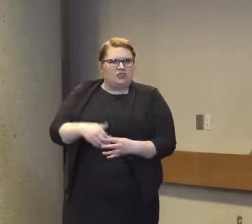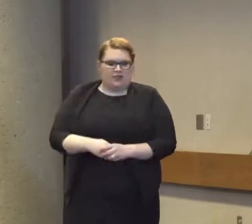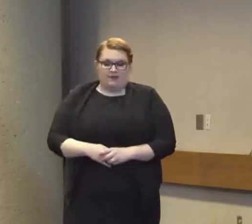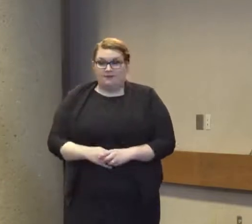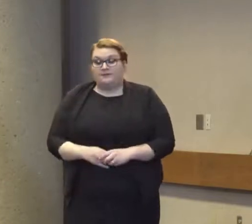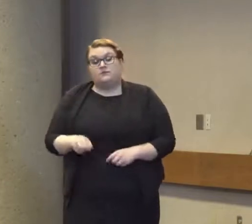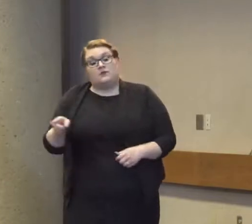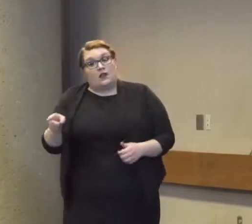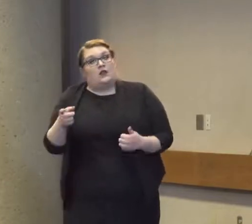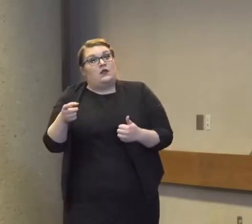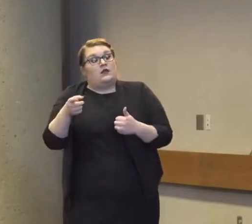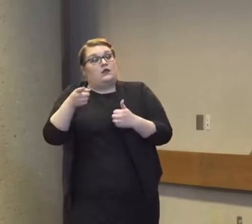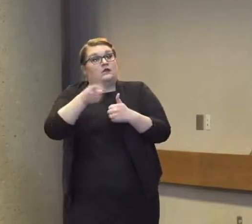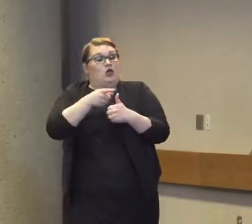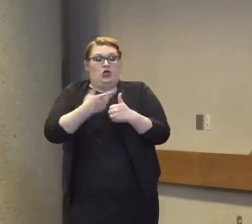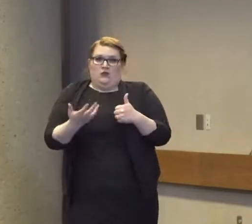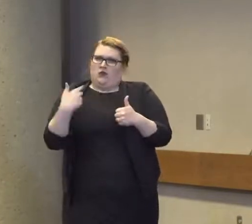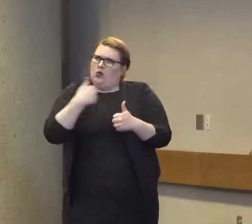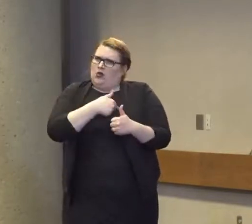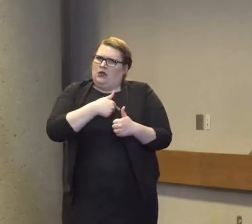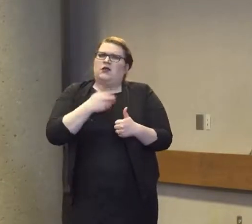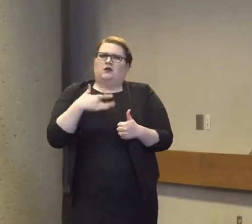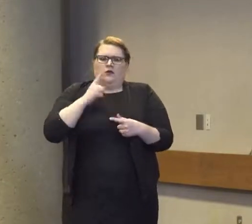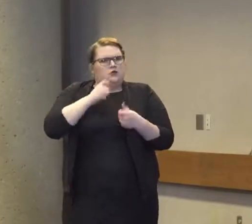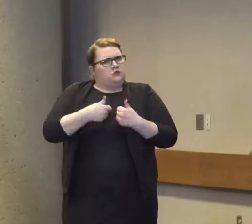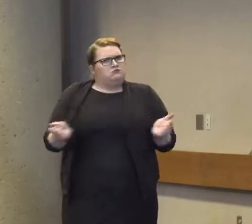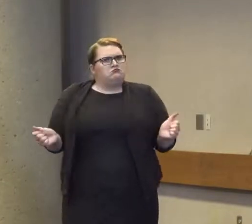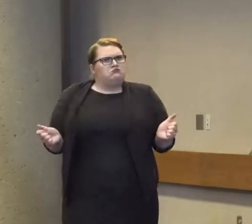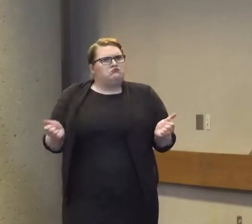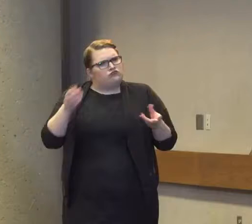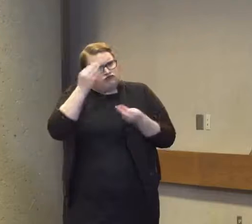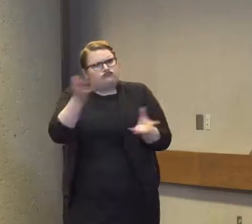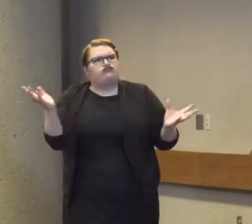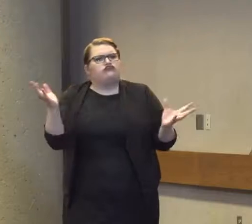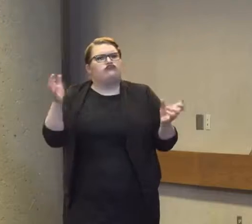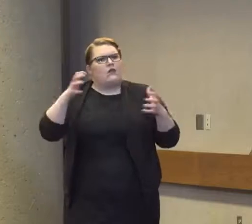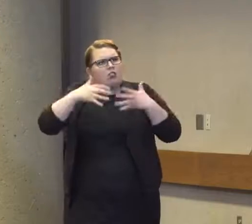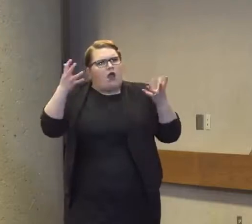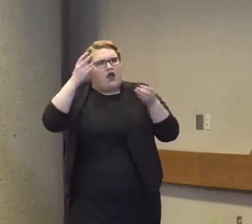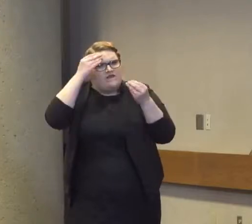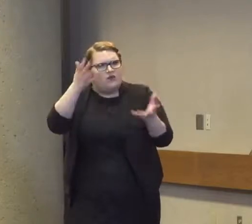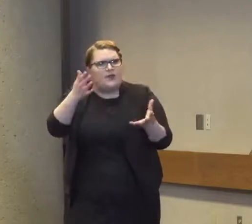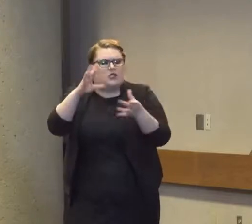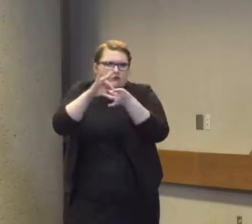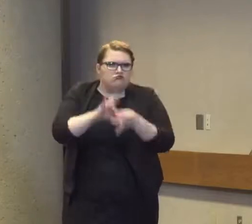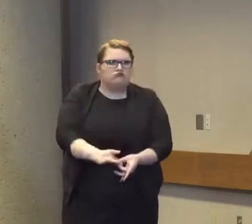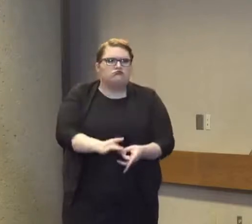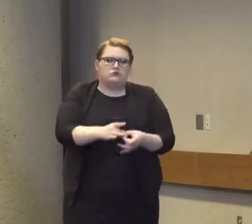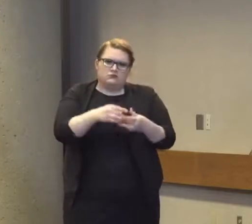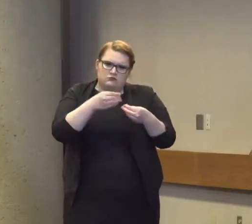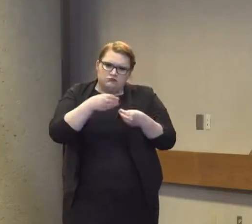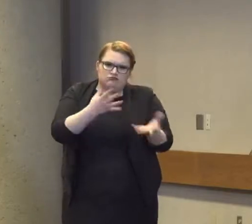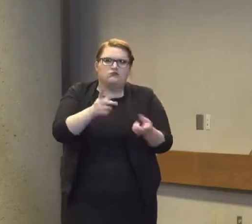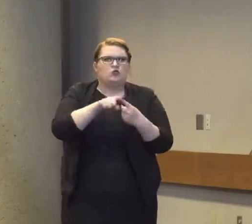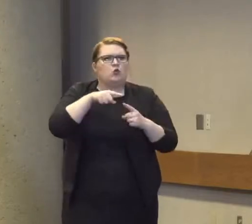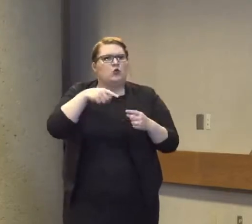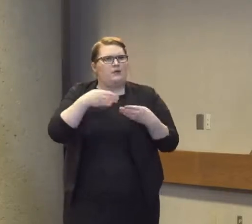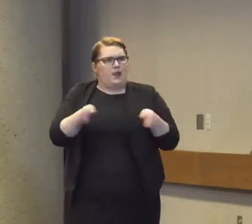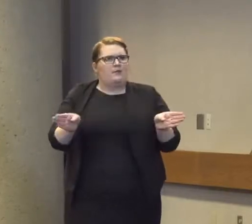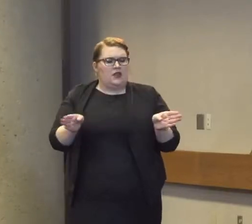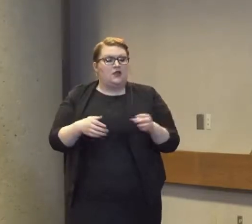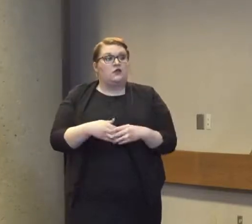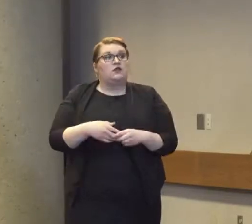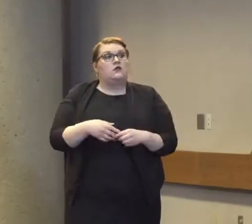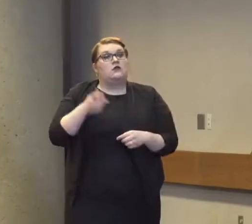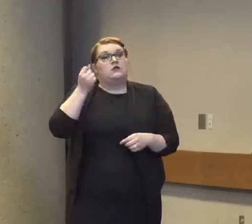and foremost, we are very transparent and provide lots of information, relevant information to the public. And those who are conducting